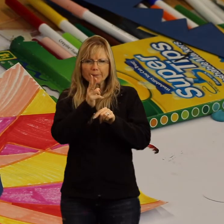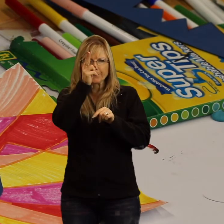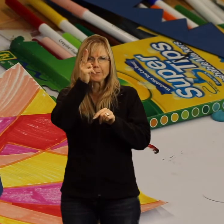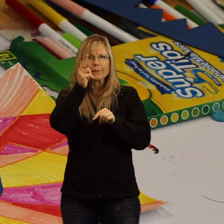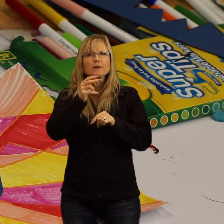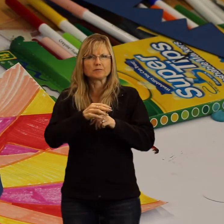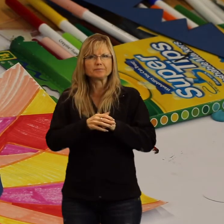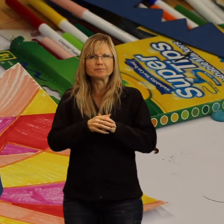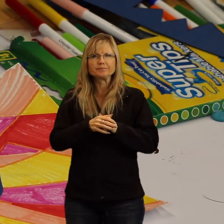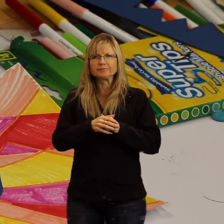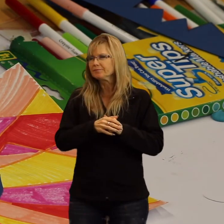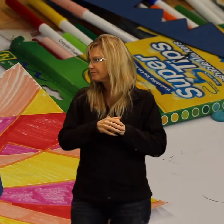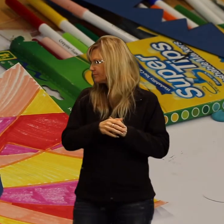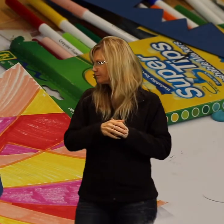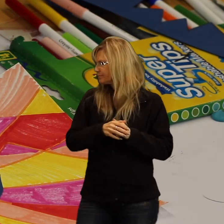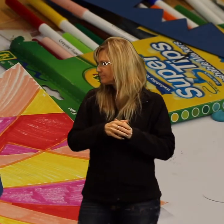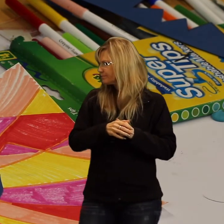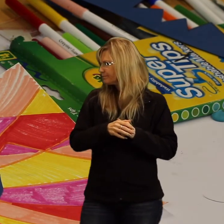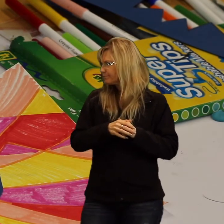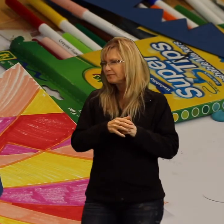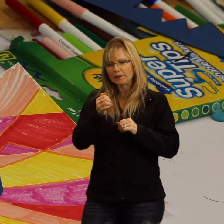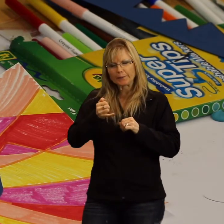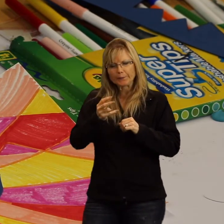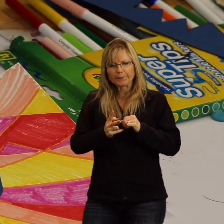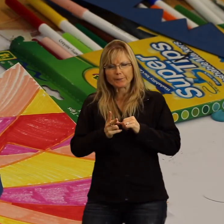in the center.